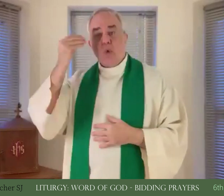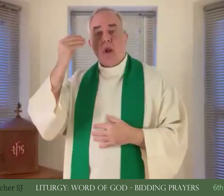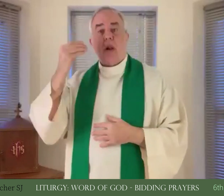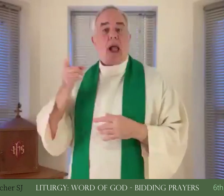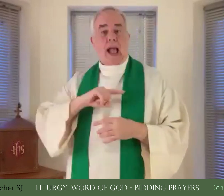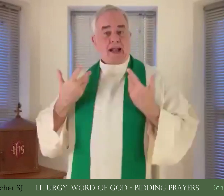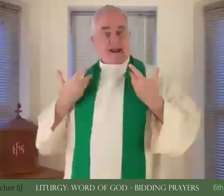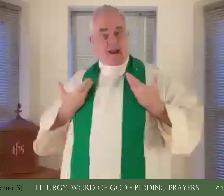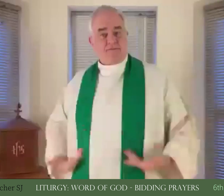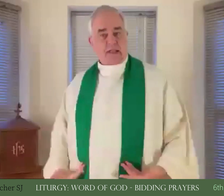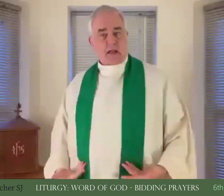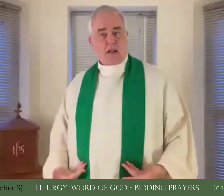spiritual and physical.